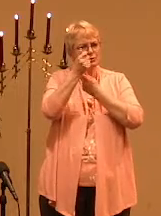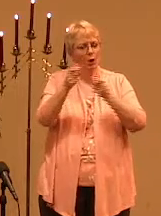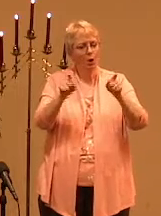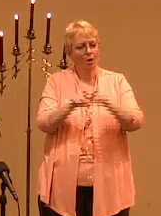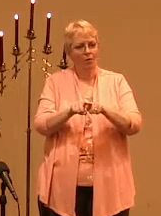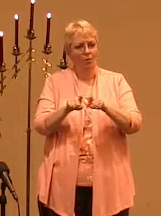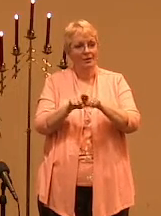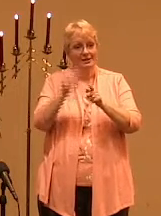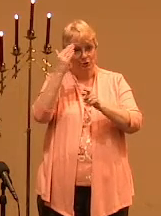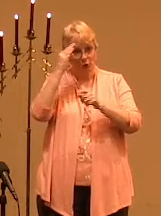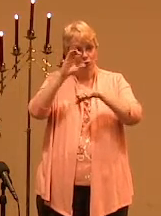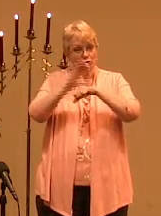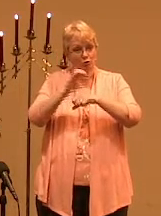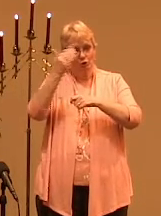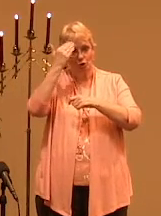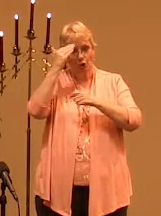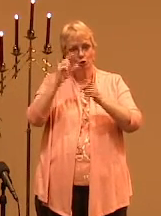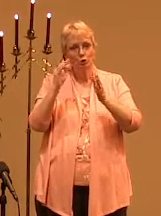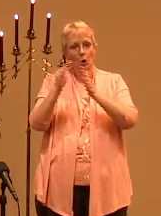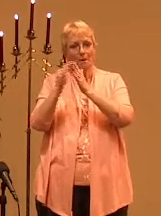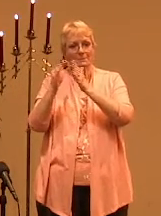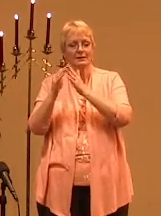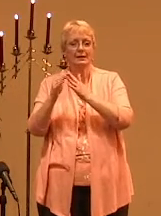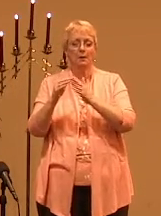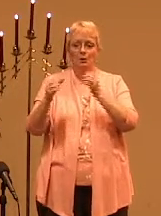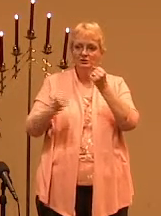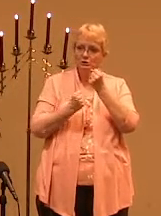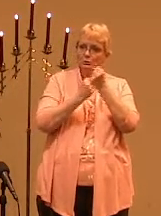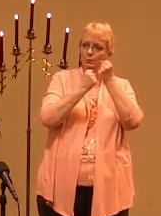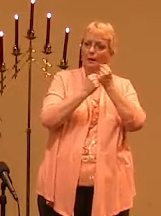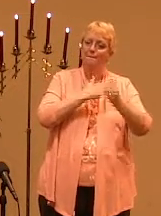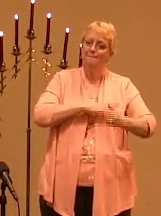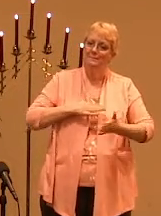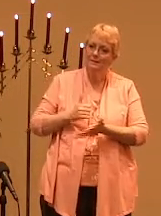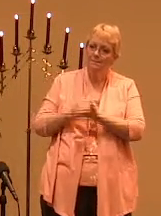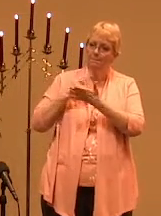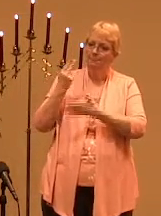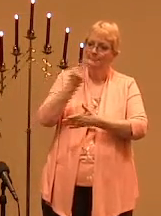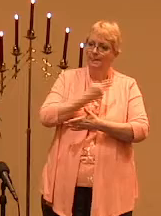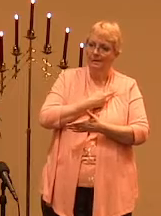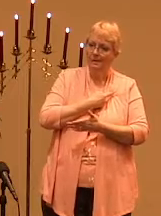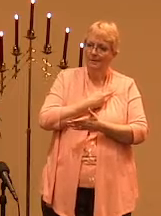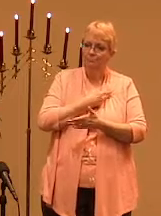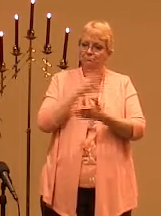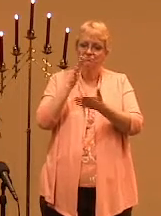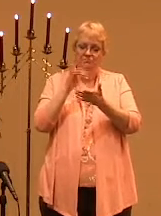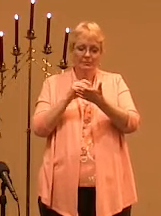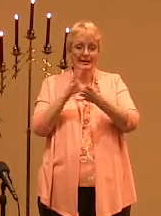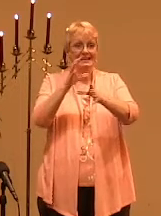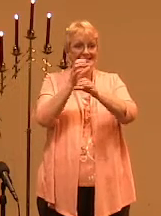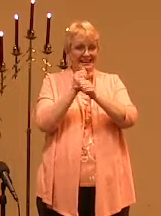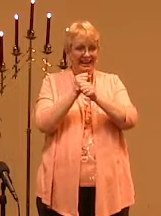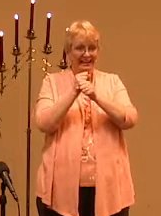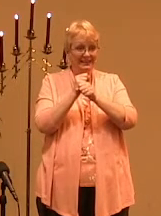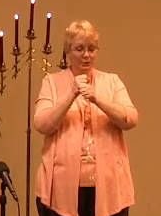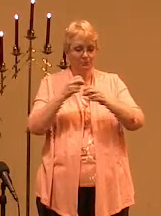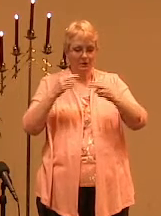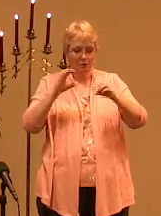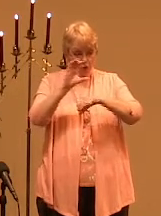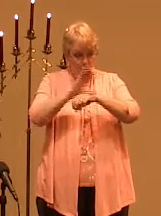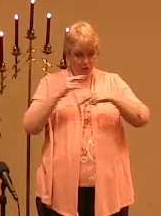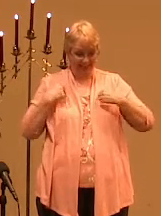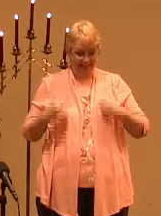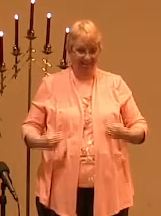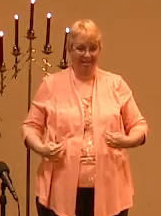So Know Your Church, Know Your Community, we're getting both these reports, so please help us by taking the Church Health